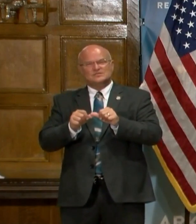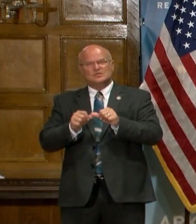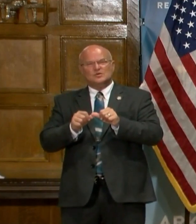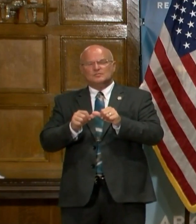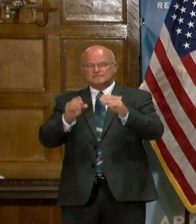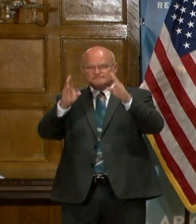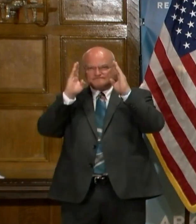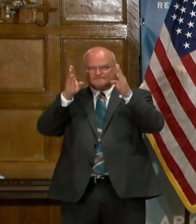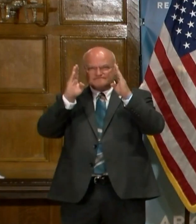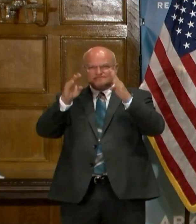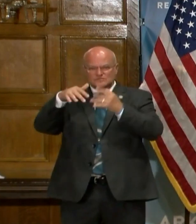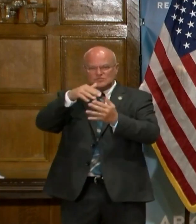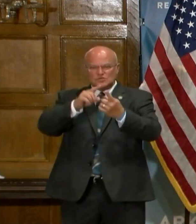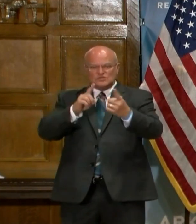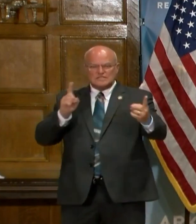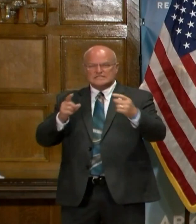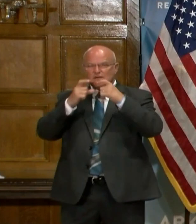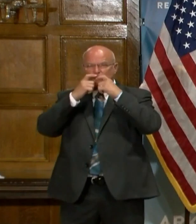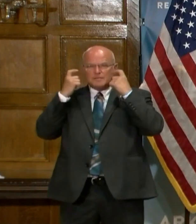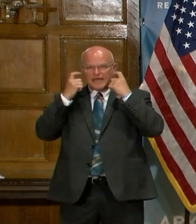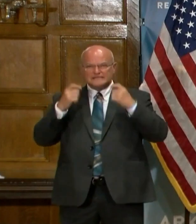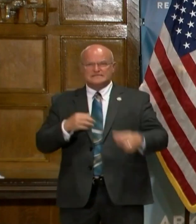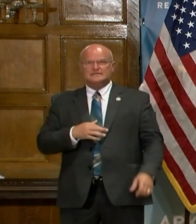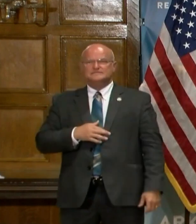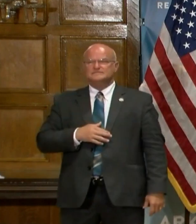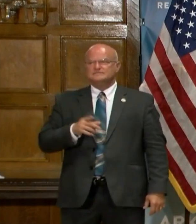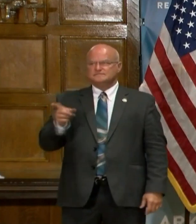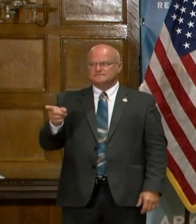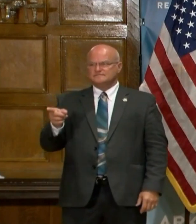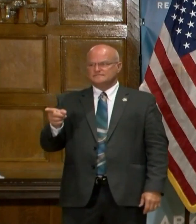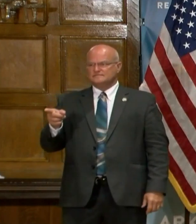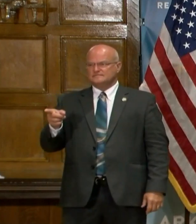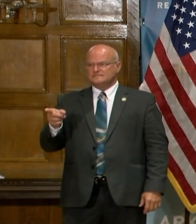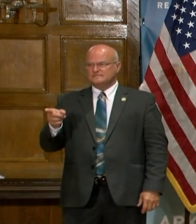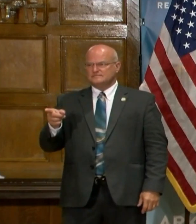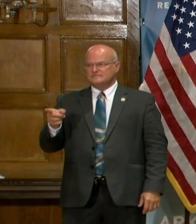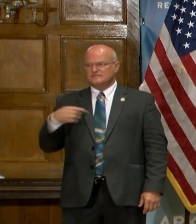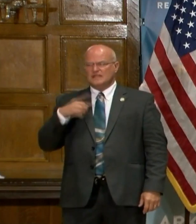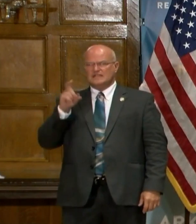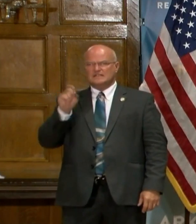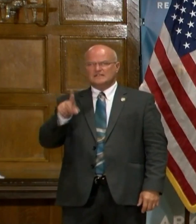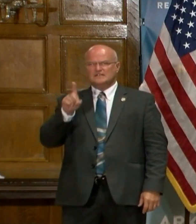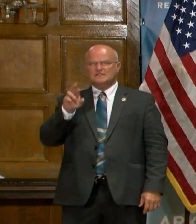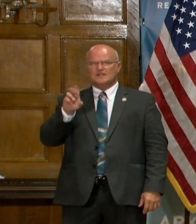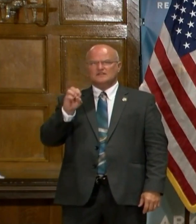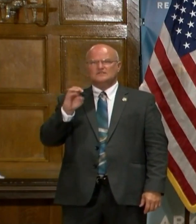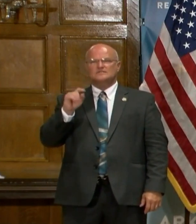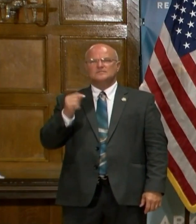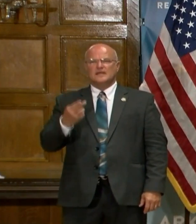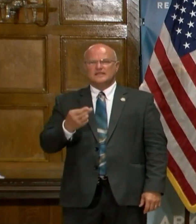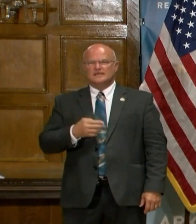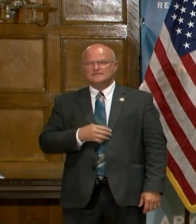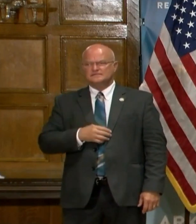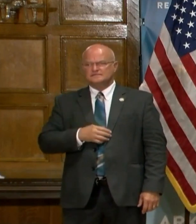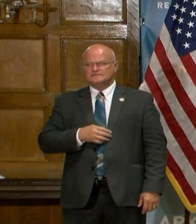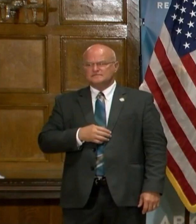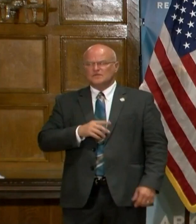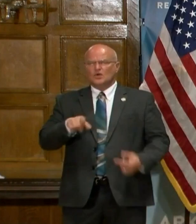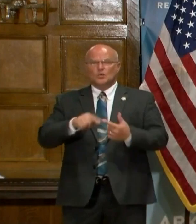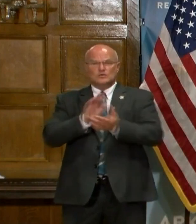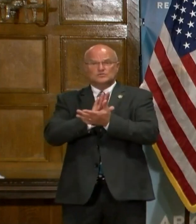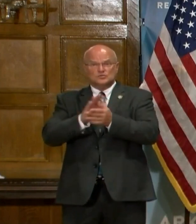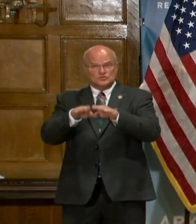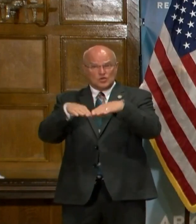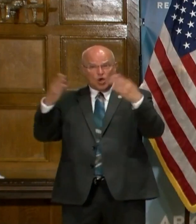be disciplined, social distance, wear a mask. Leslie. I had a question for Dr. Smith. When